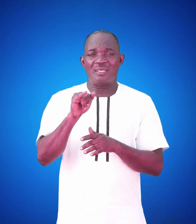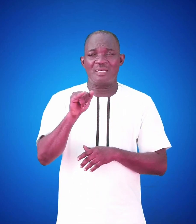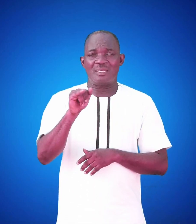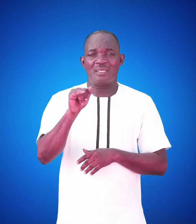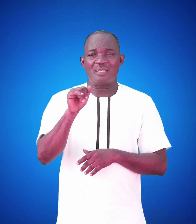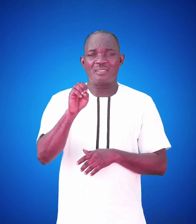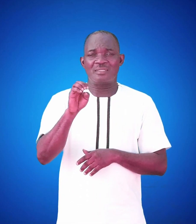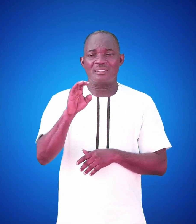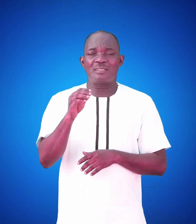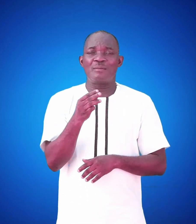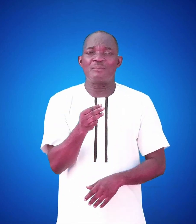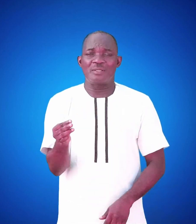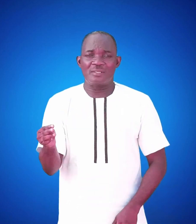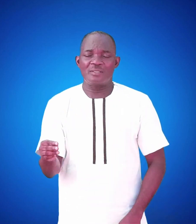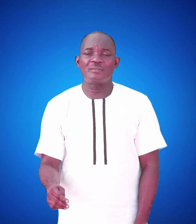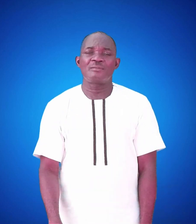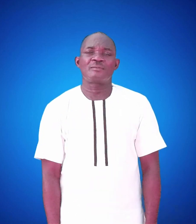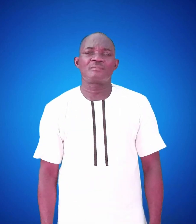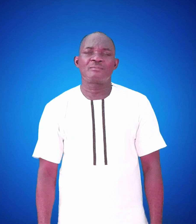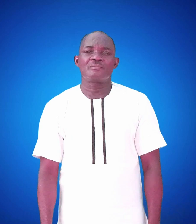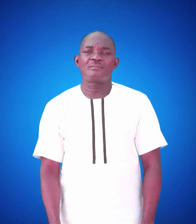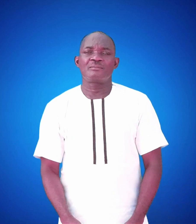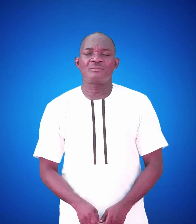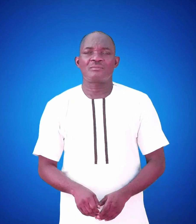IEC materials,